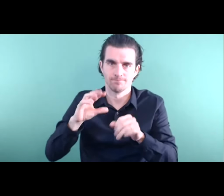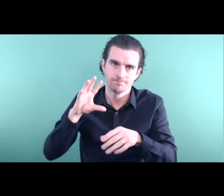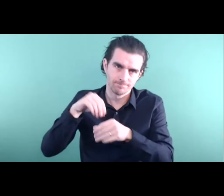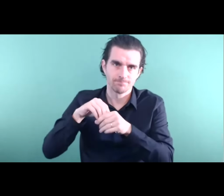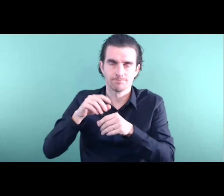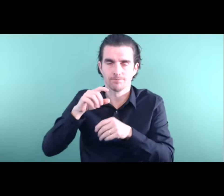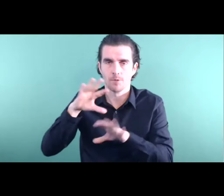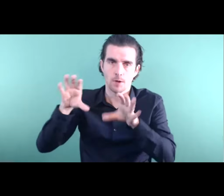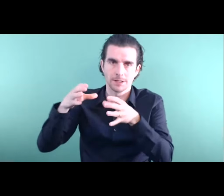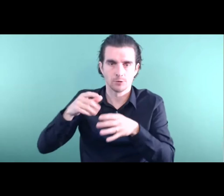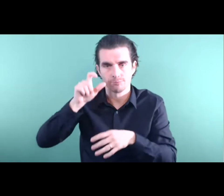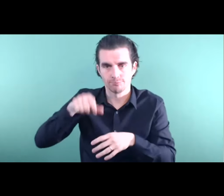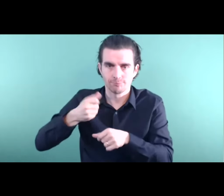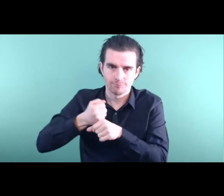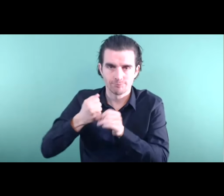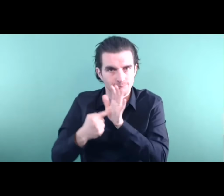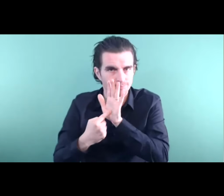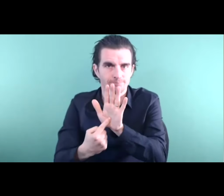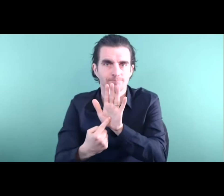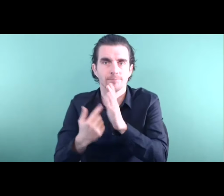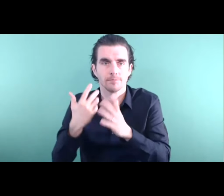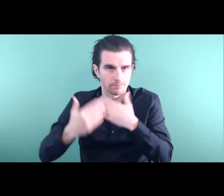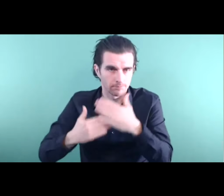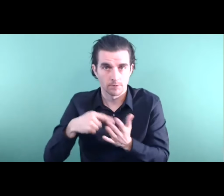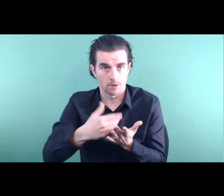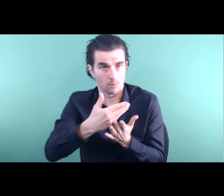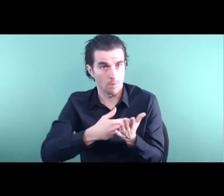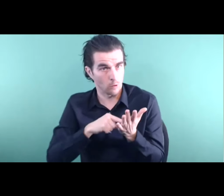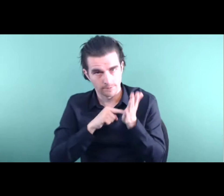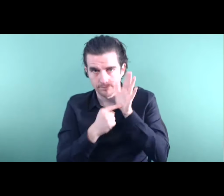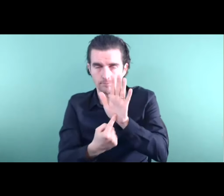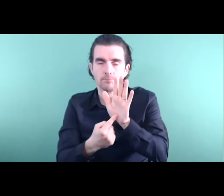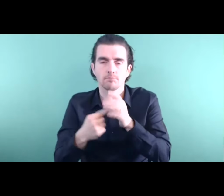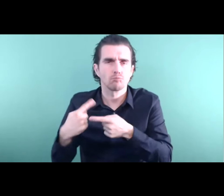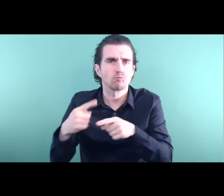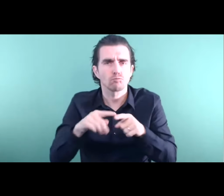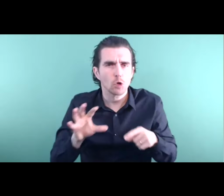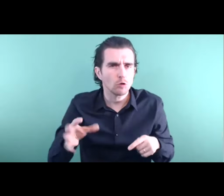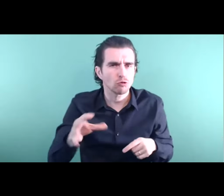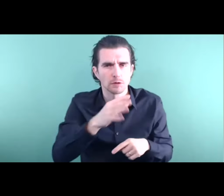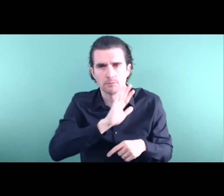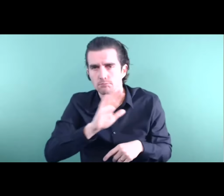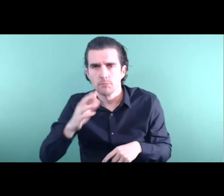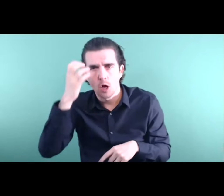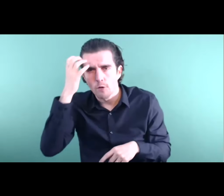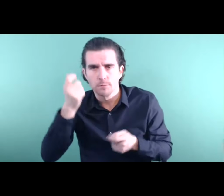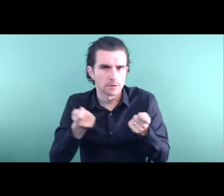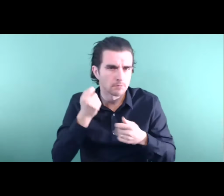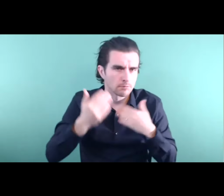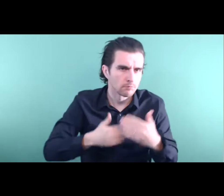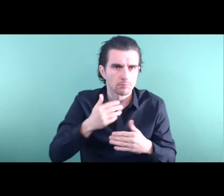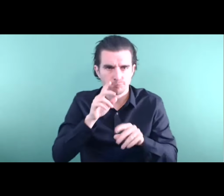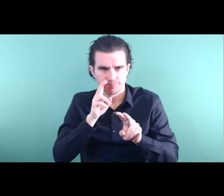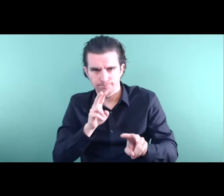they want to improve the situation. So we saw that this for us was, like Professor Degener said, a